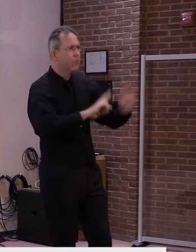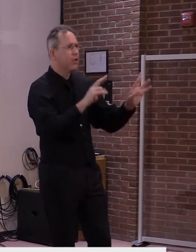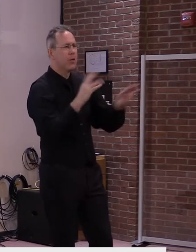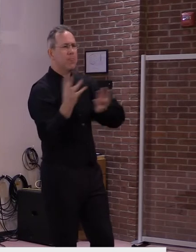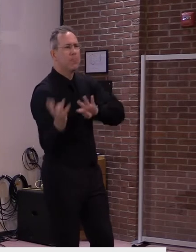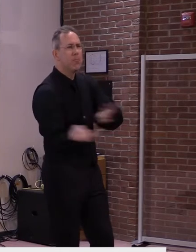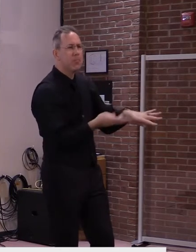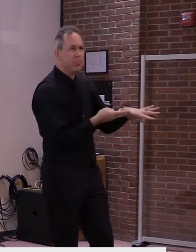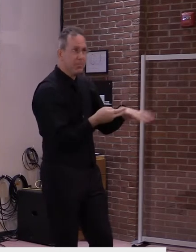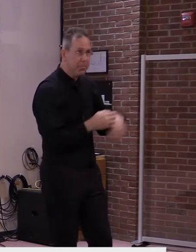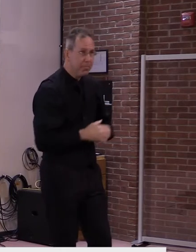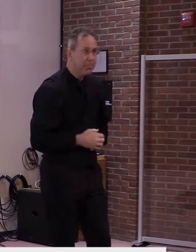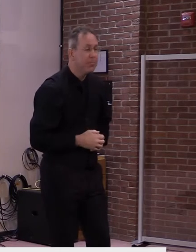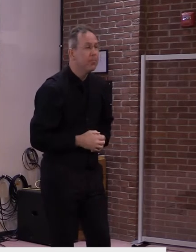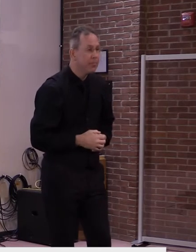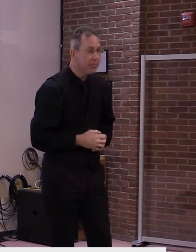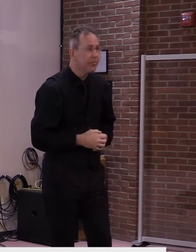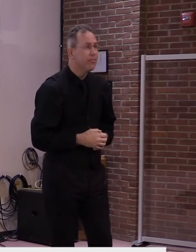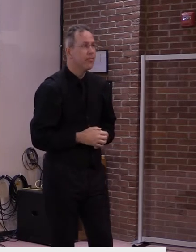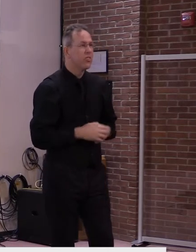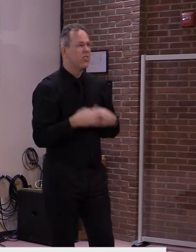the next 5 weeks.